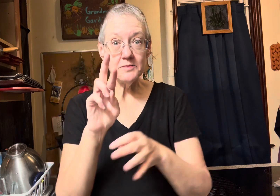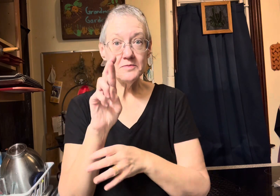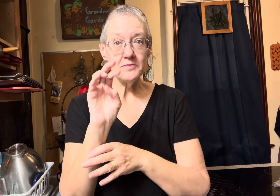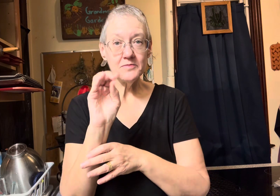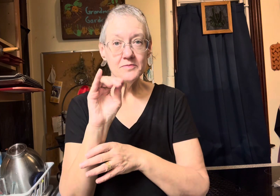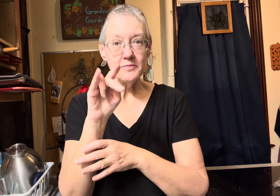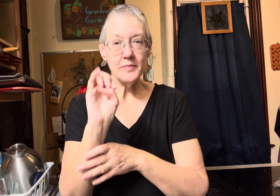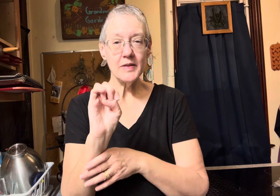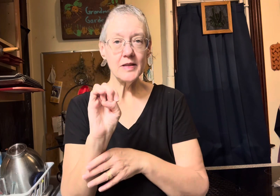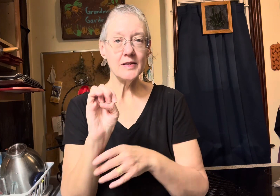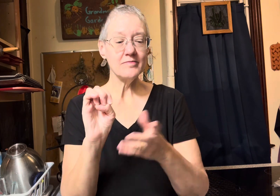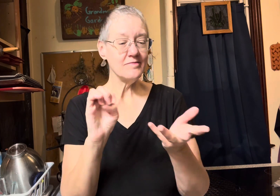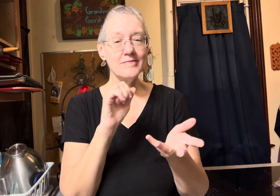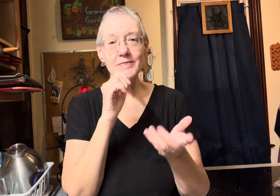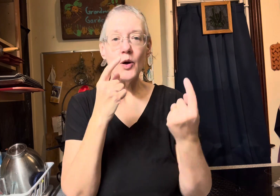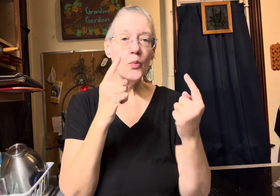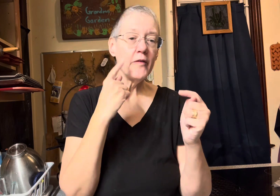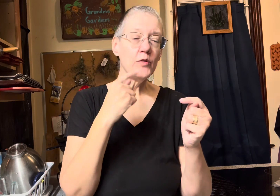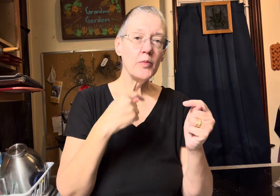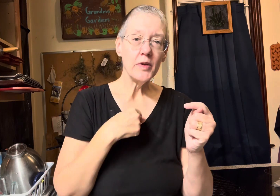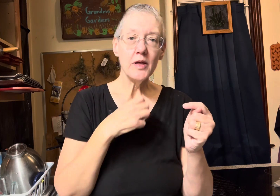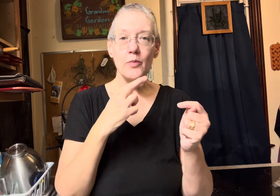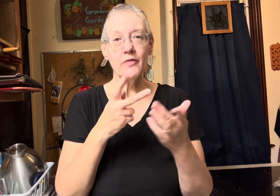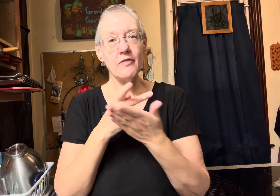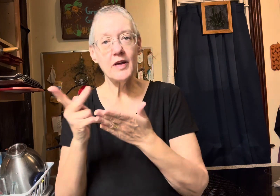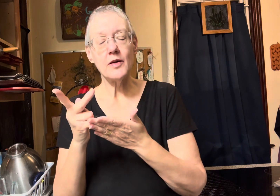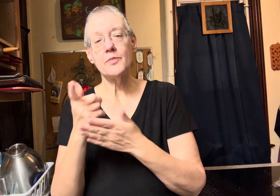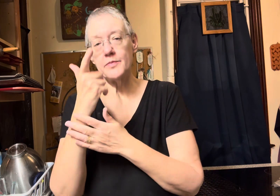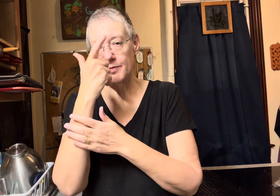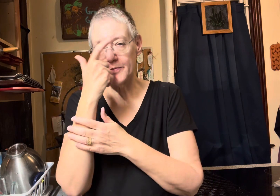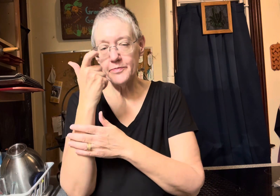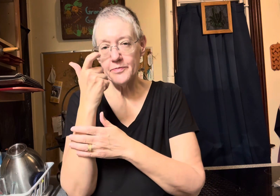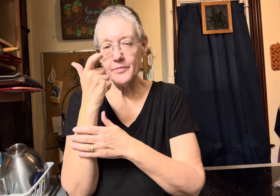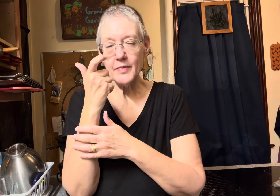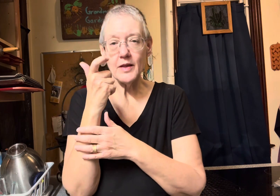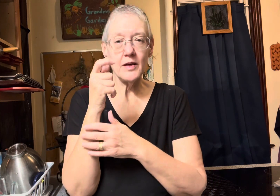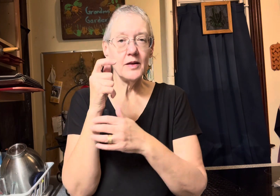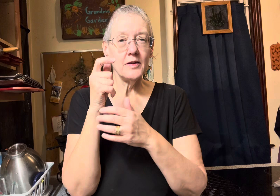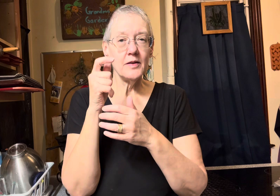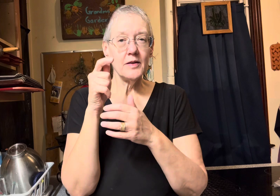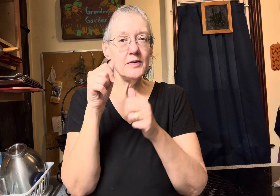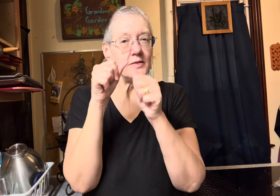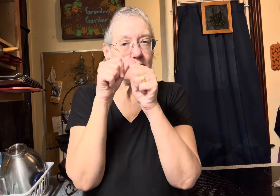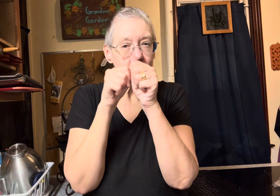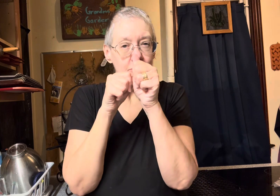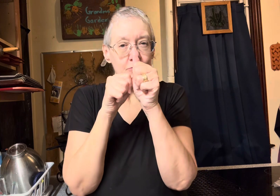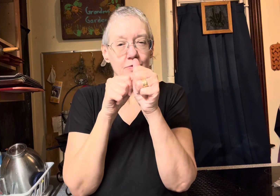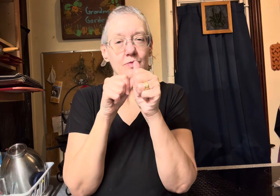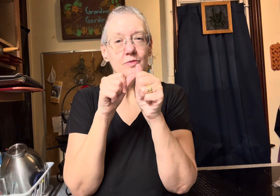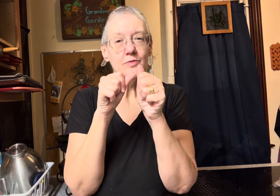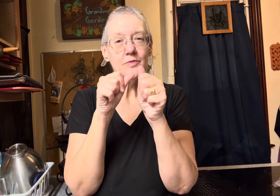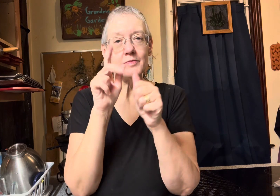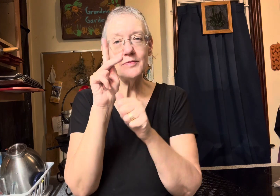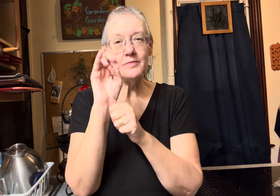that say, this just didn't work for me, this failed. It's because